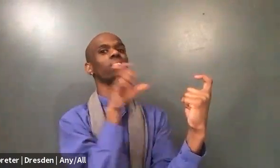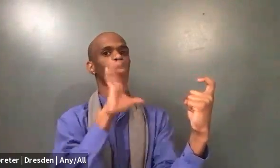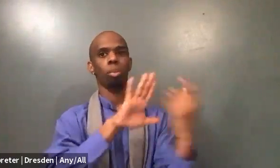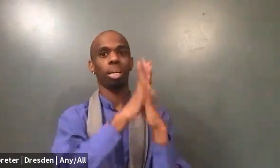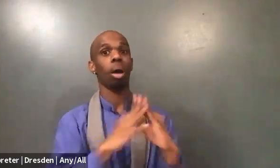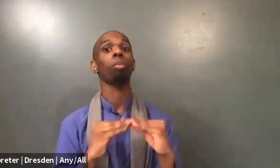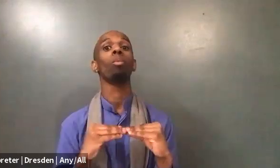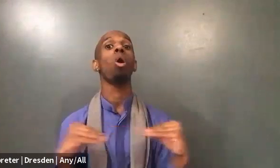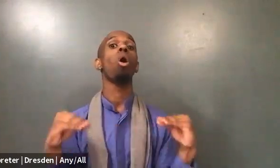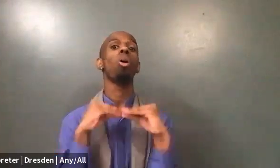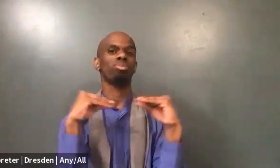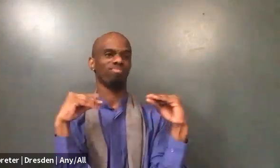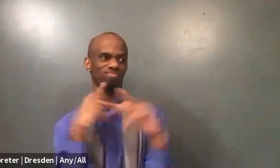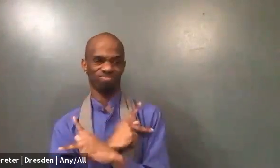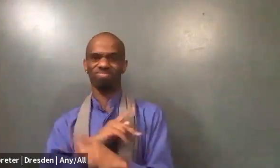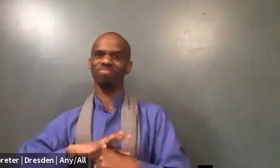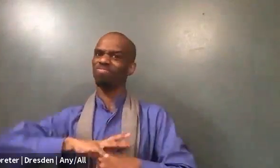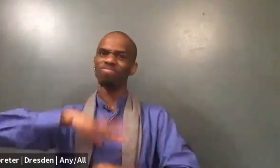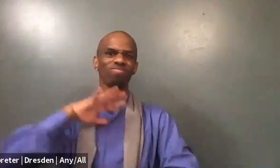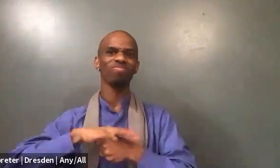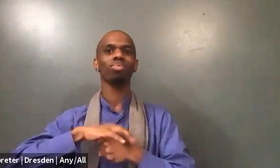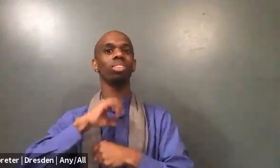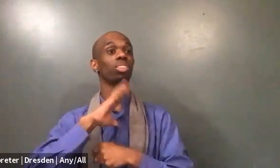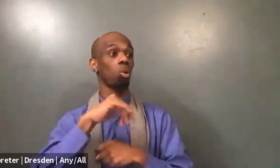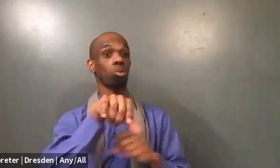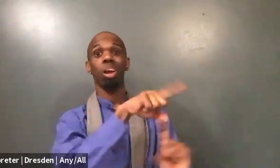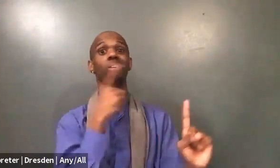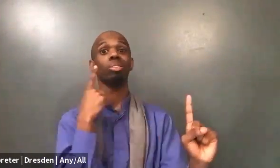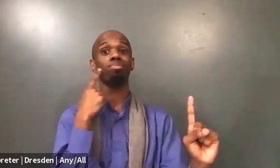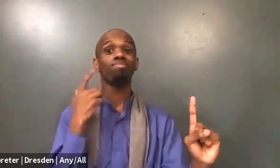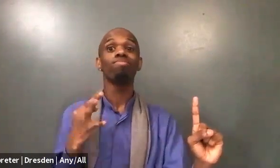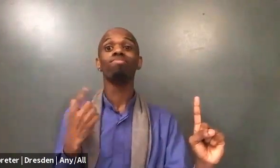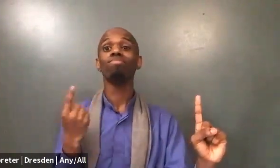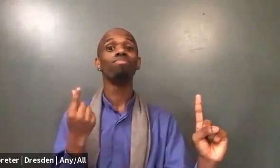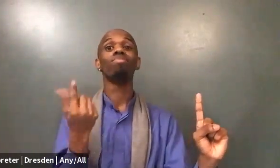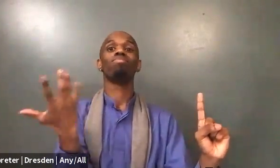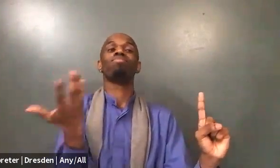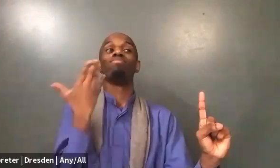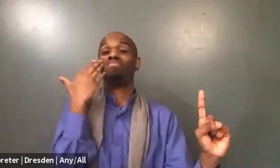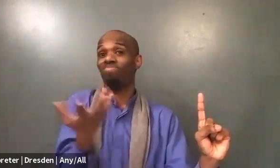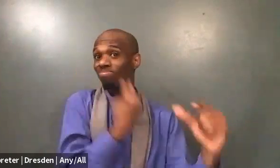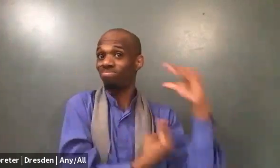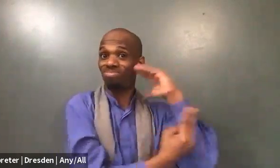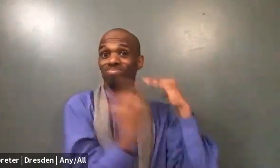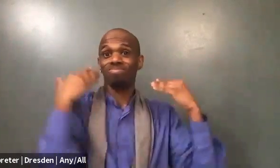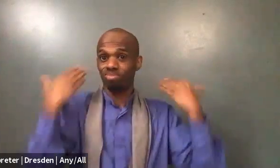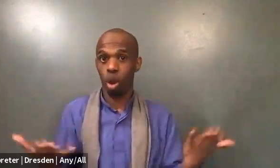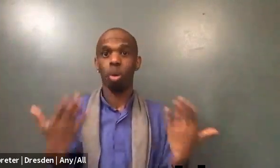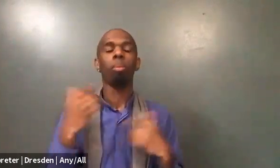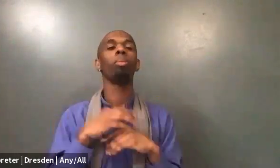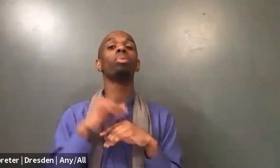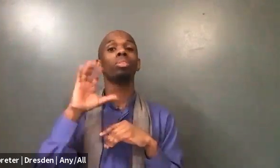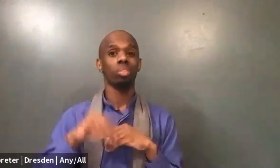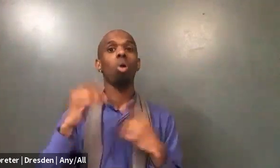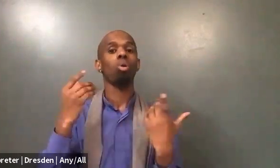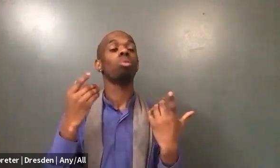just a part of it too, right? And when we're talking about families, we know how unique that can be. The abuse that behind